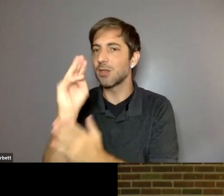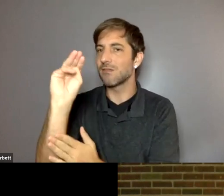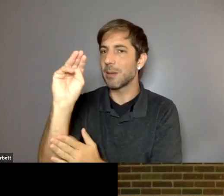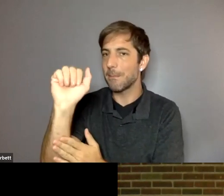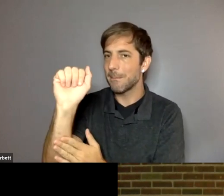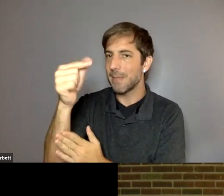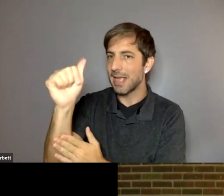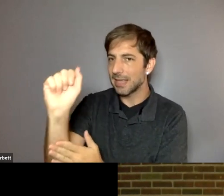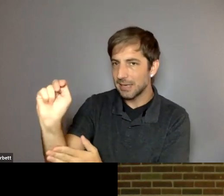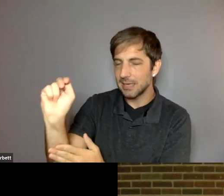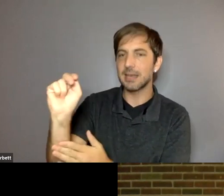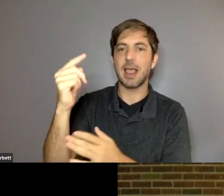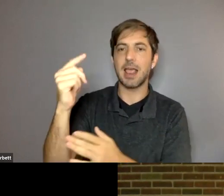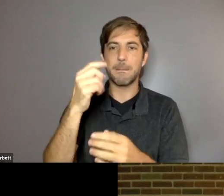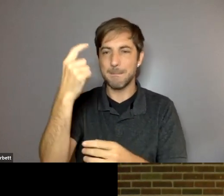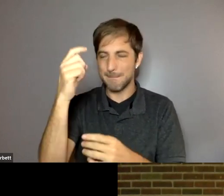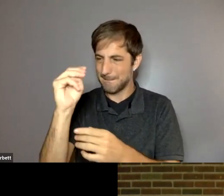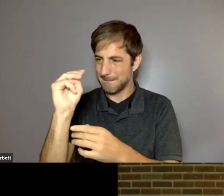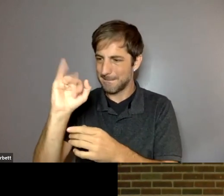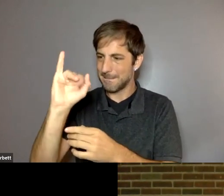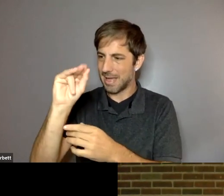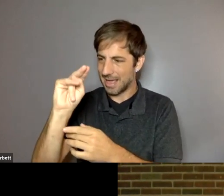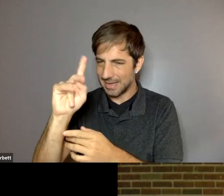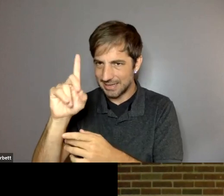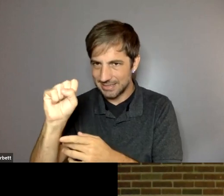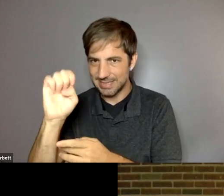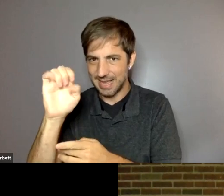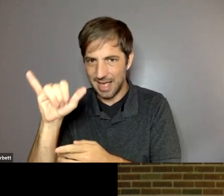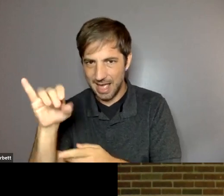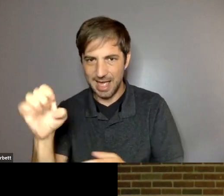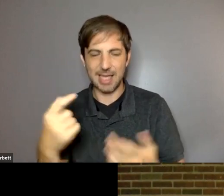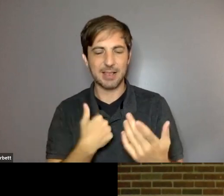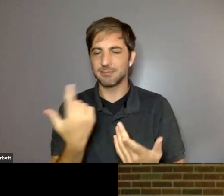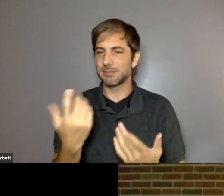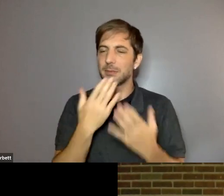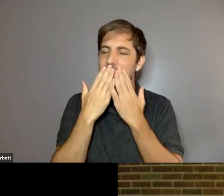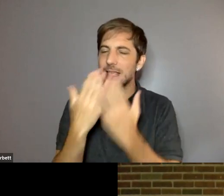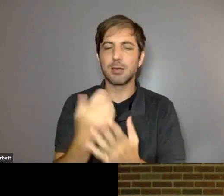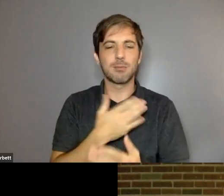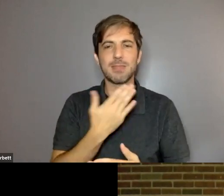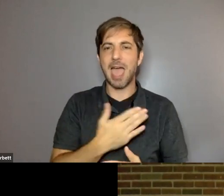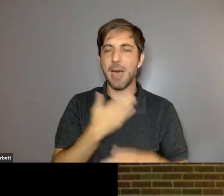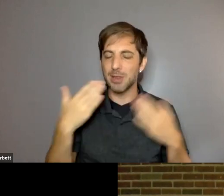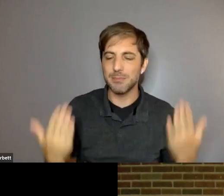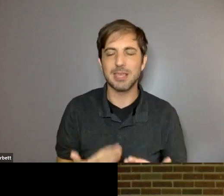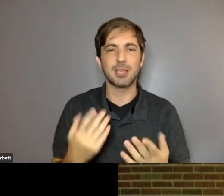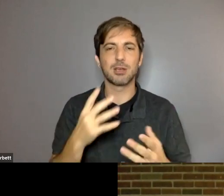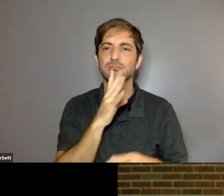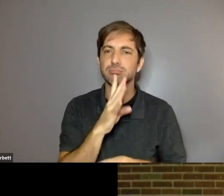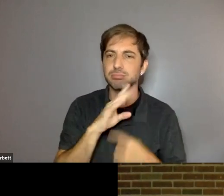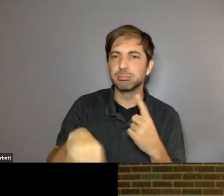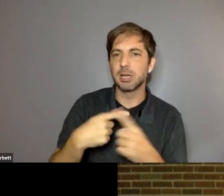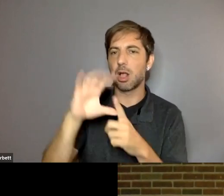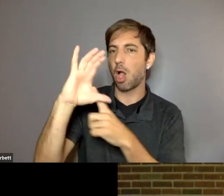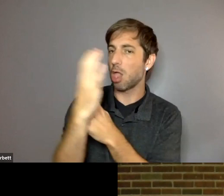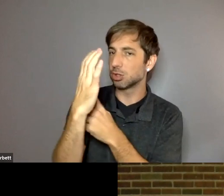Mind's Eye and everyone with ACAC for this invitation. I'm happy to talk with you today about cultural accessibility.